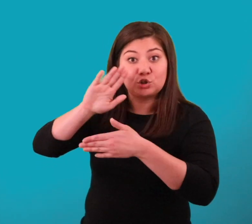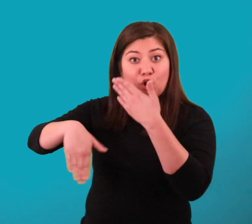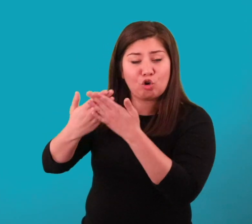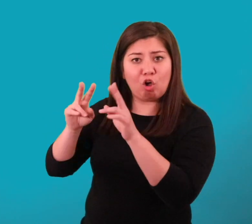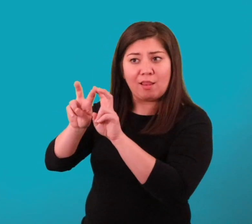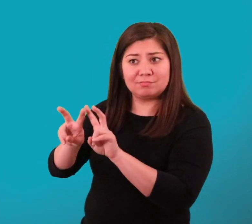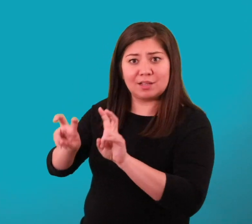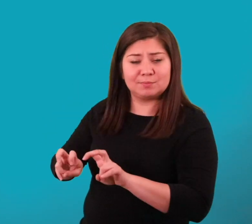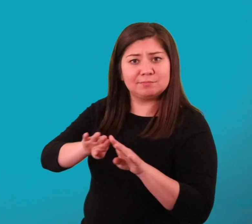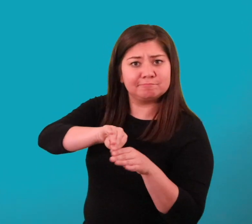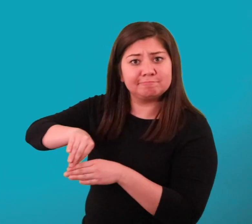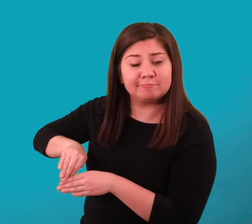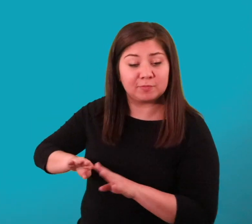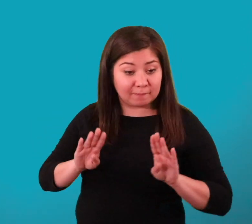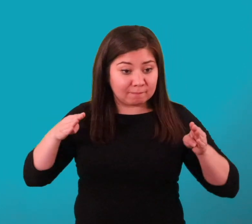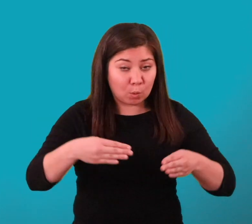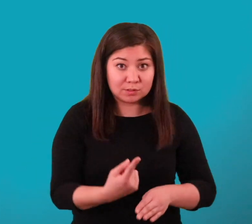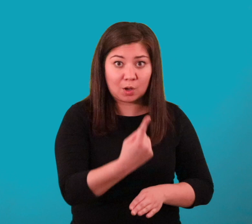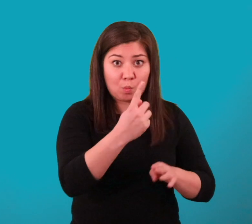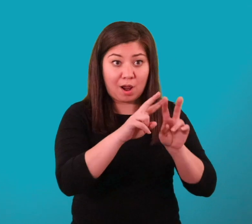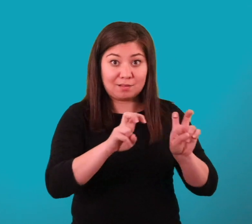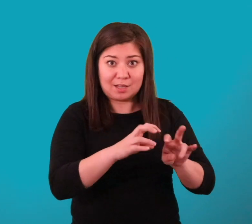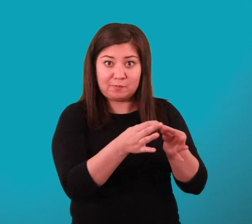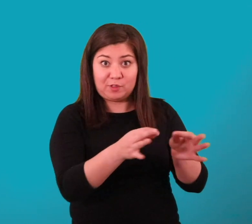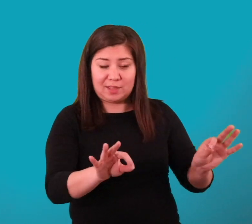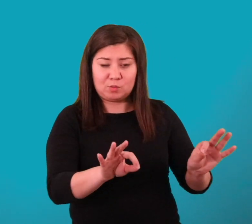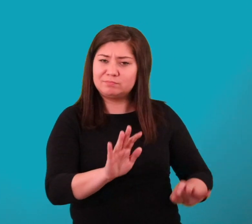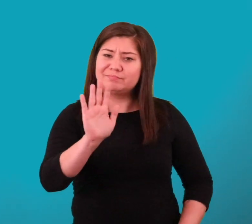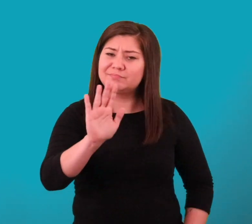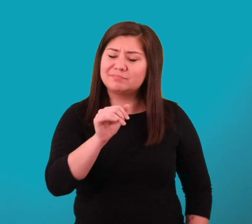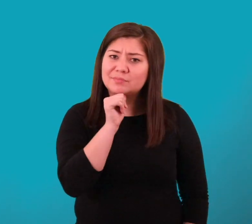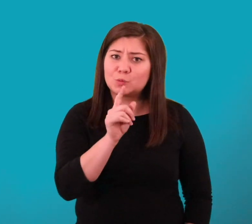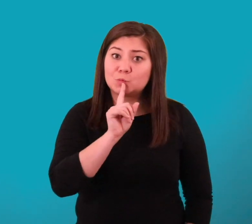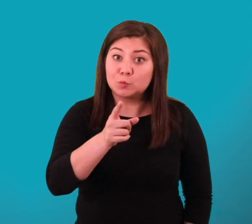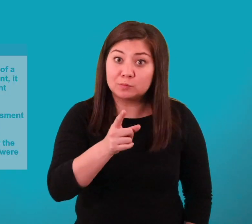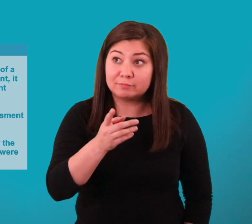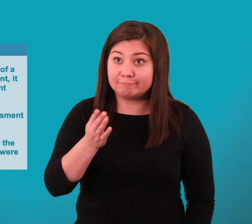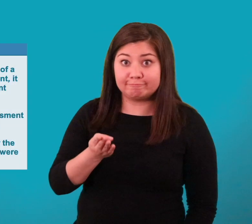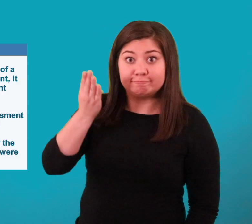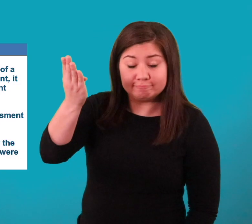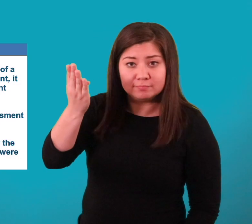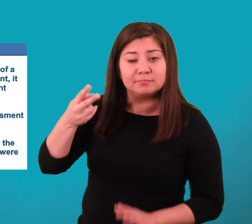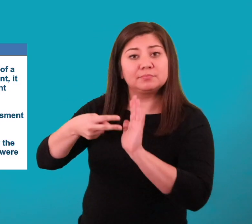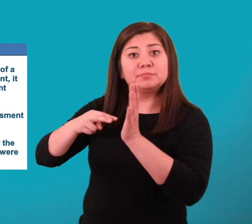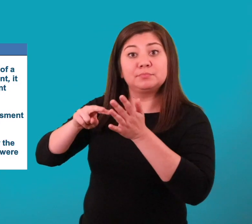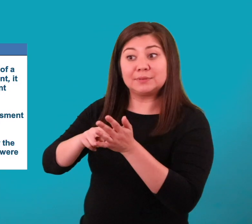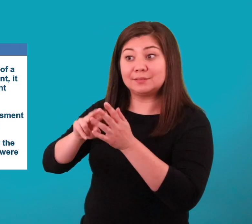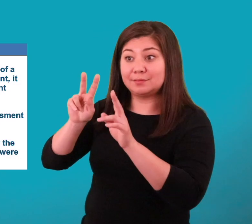not true. While Lead K requires inclusion of a language development assessment, it does not restrict other assessment domains. As required by